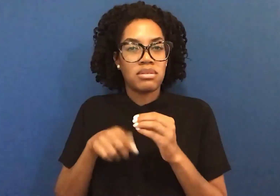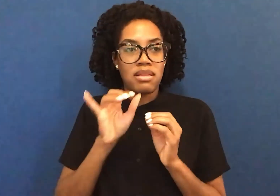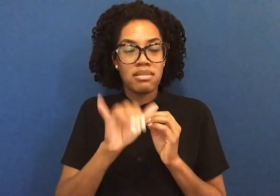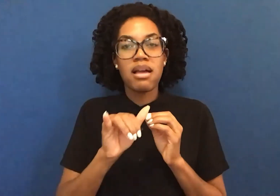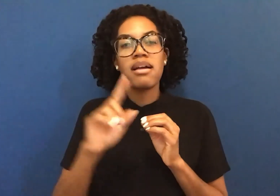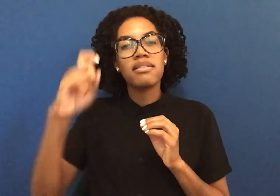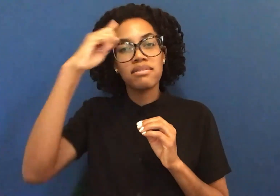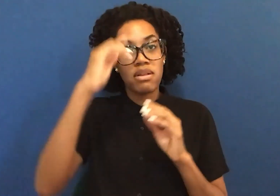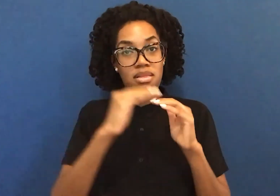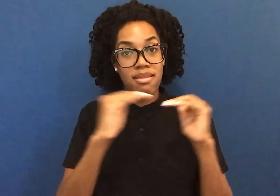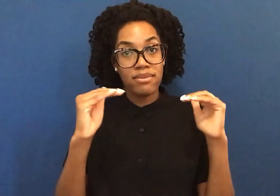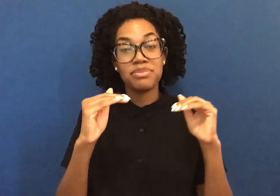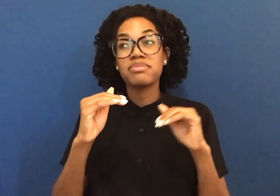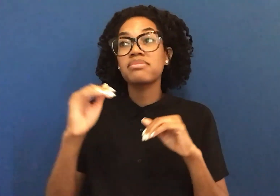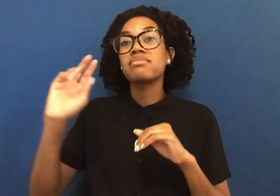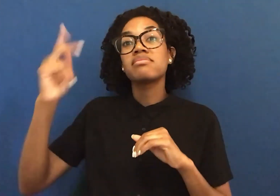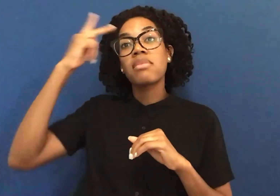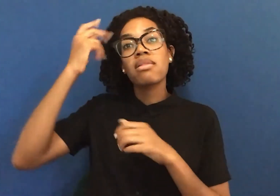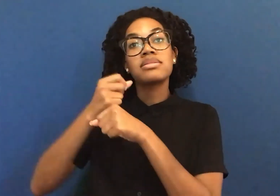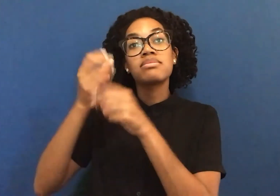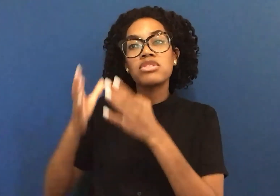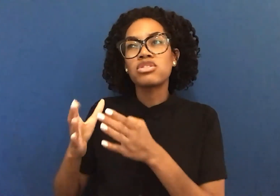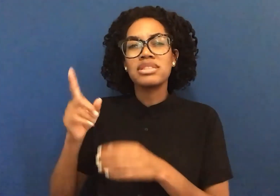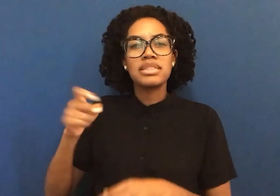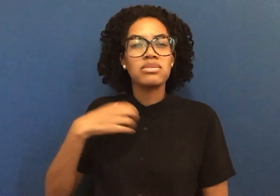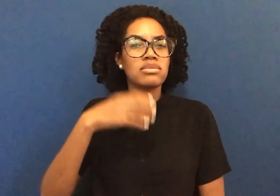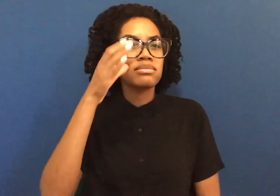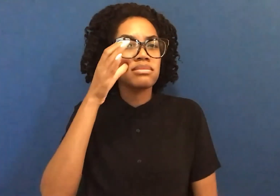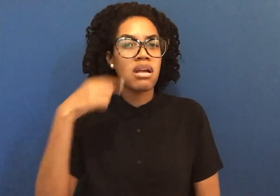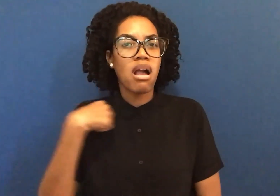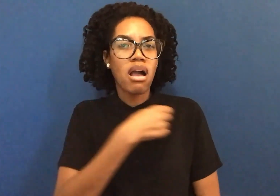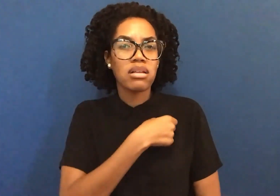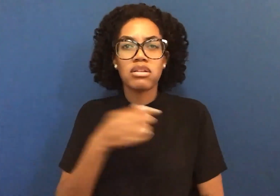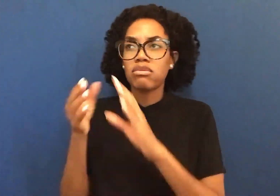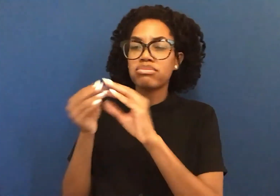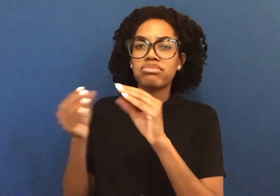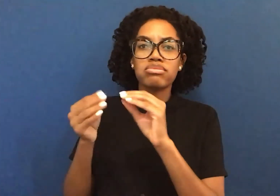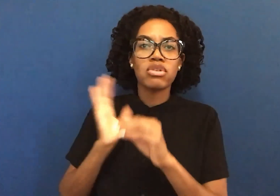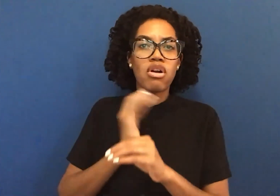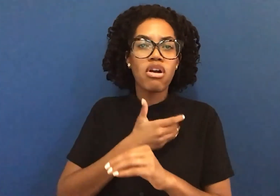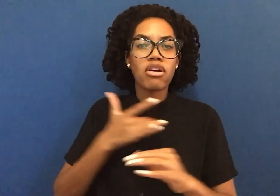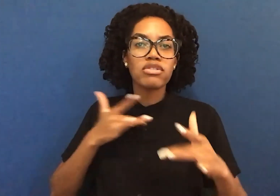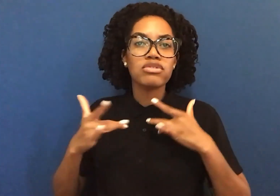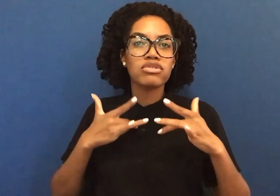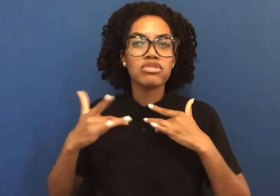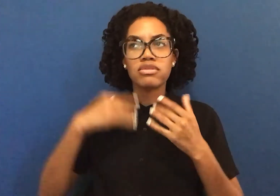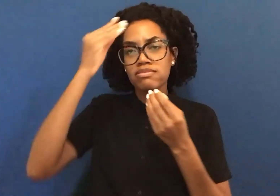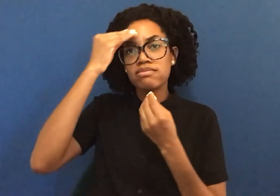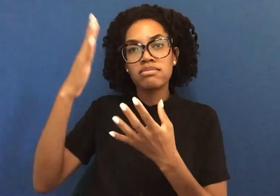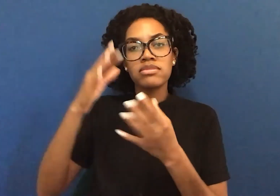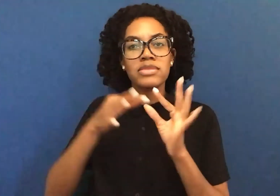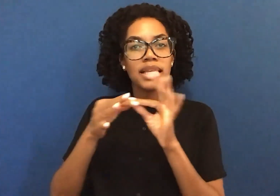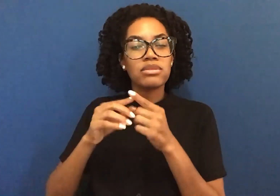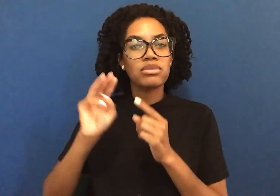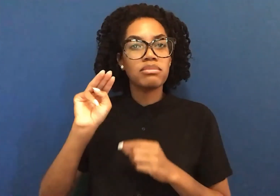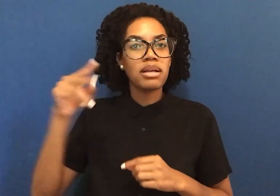for policymakers to hear from us about what some of our community concerns are regarding the monkeypox